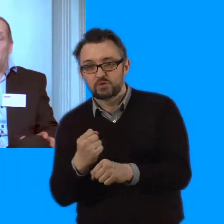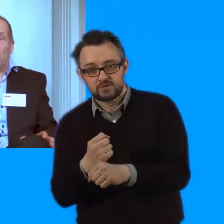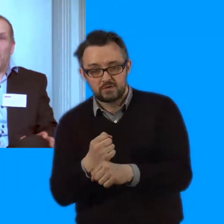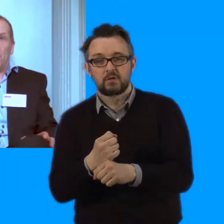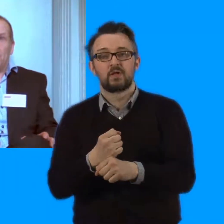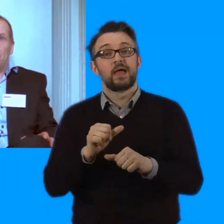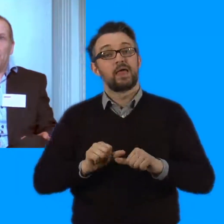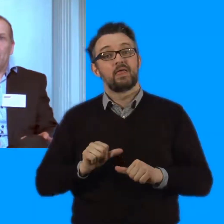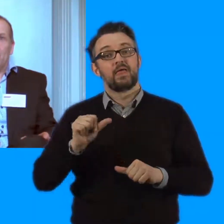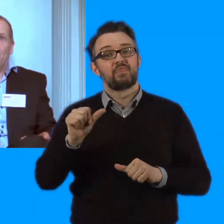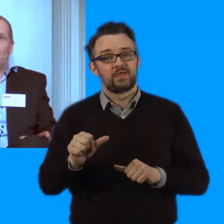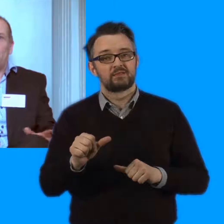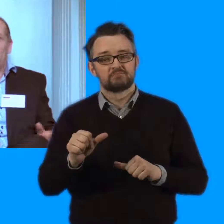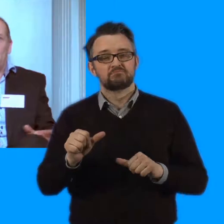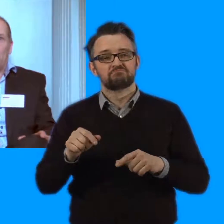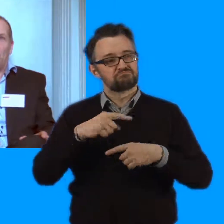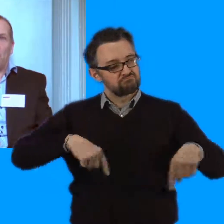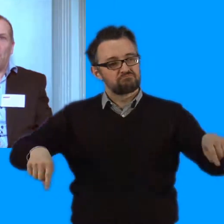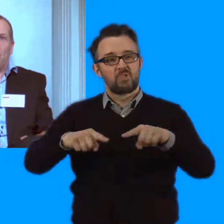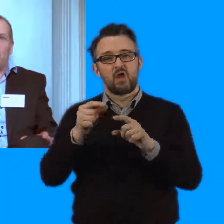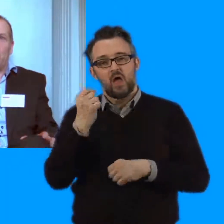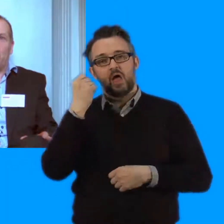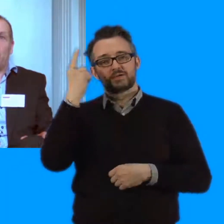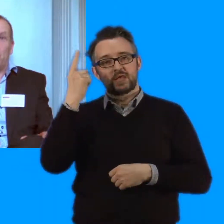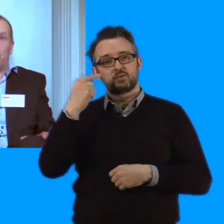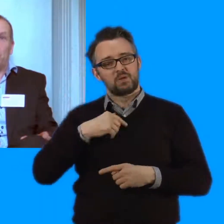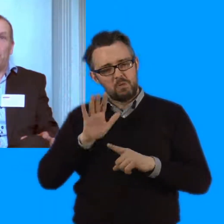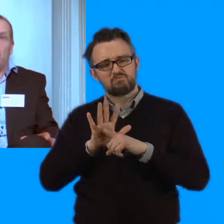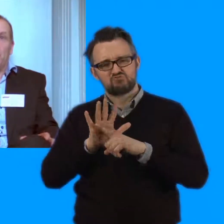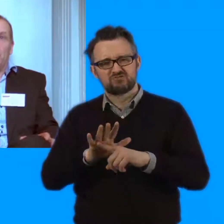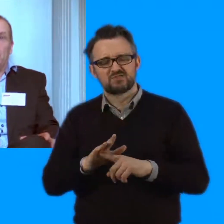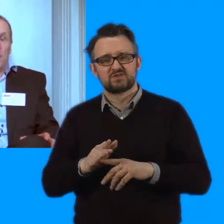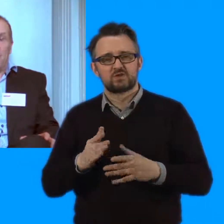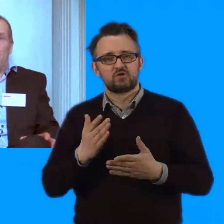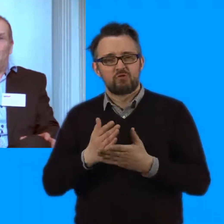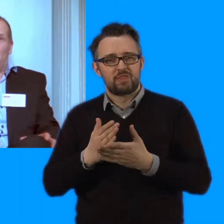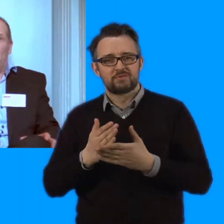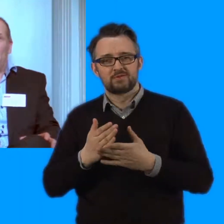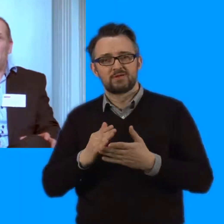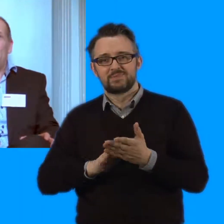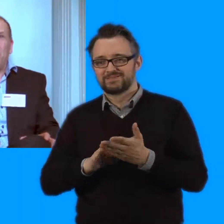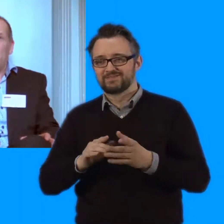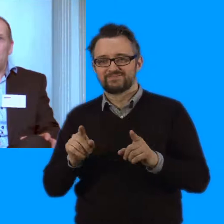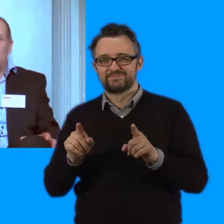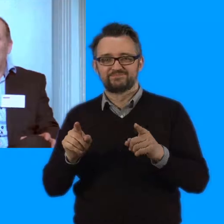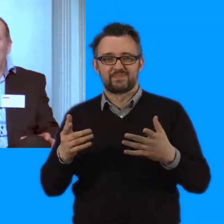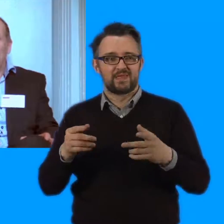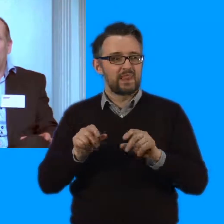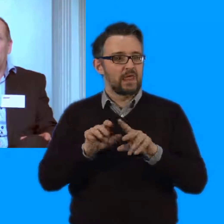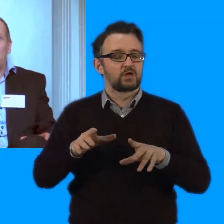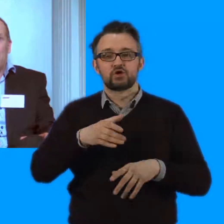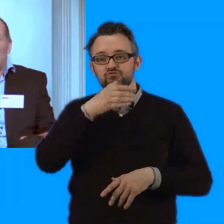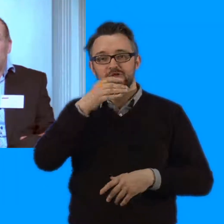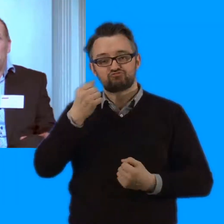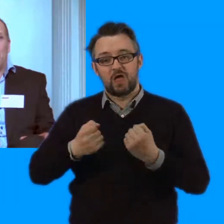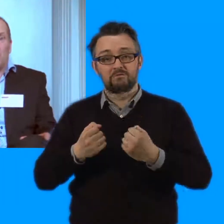get a unified understanding right across the country, and that we push as hard as we can. Just like any other, it's campaigns, whether it's drink